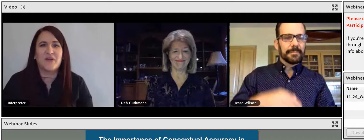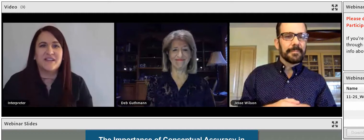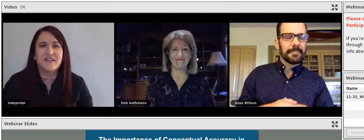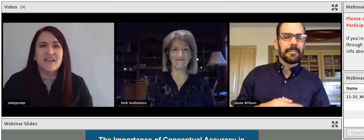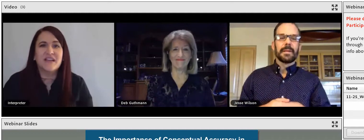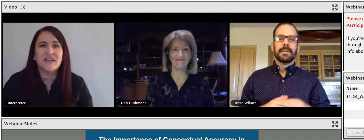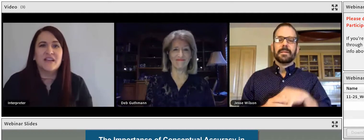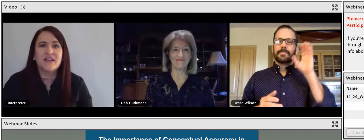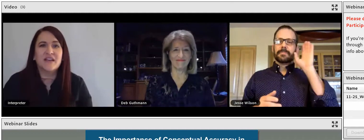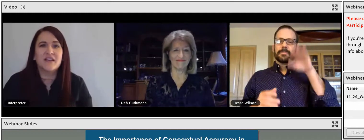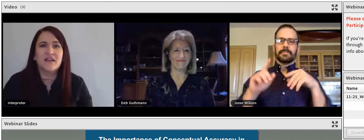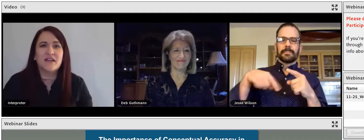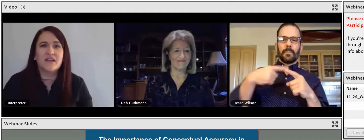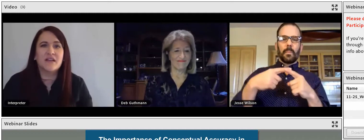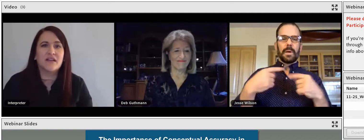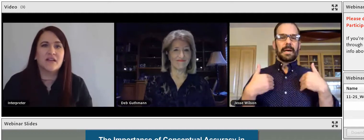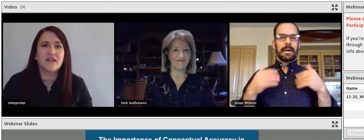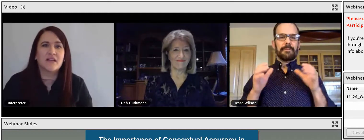Hello, everyone.